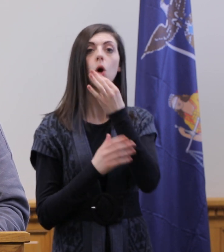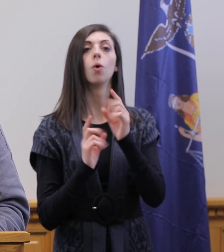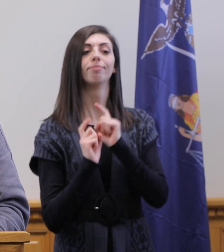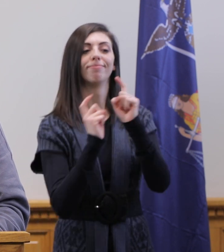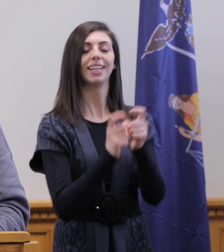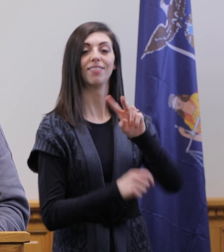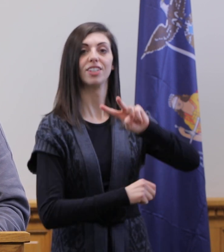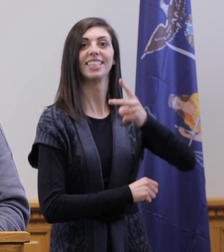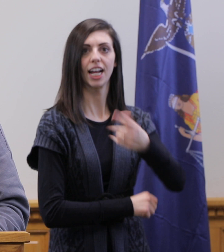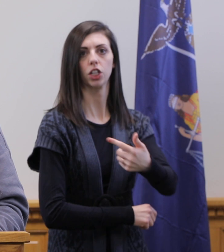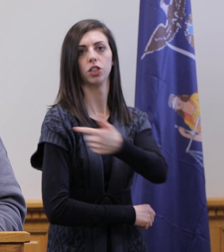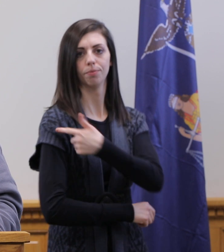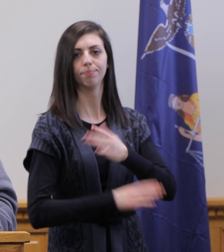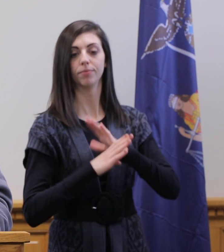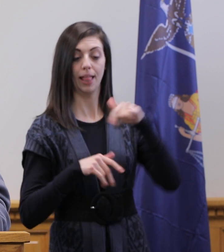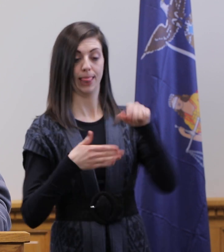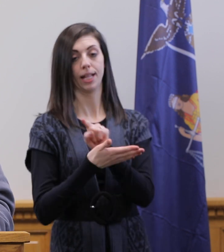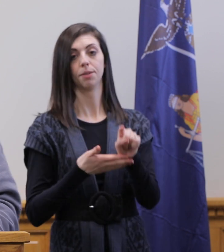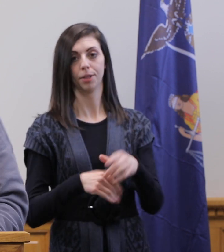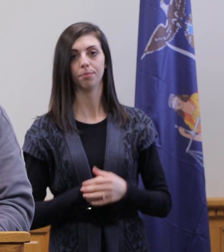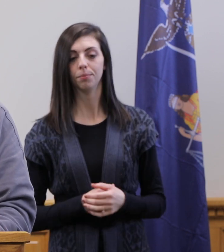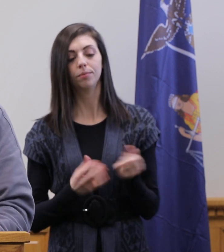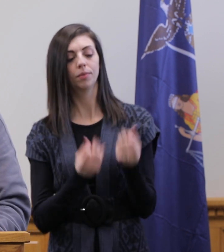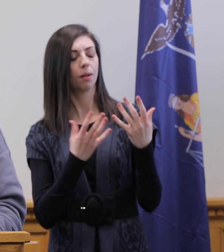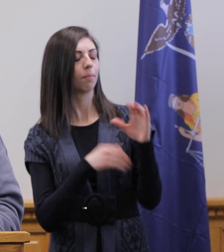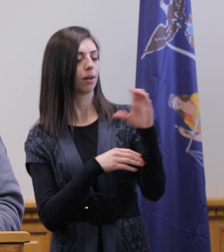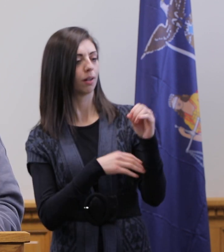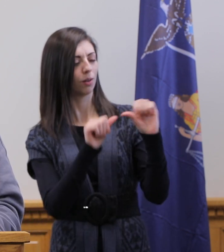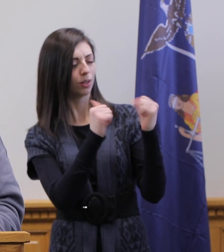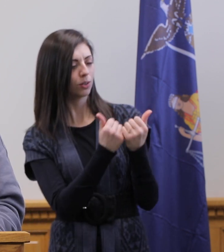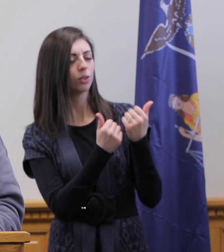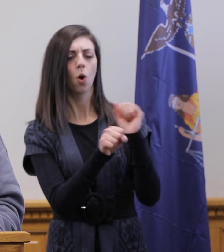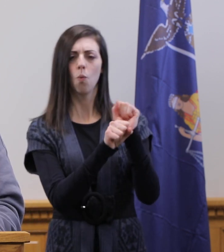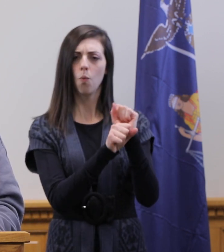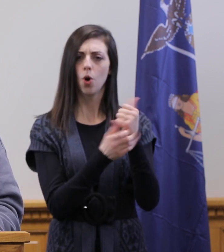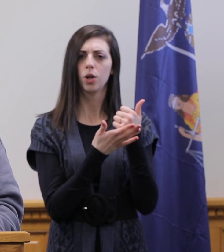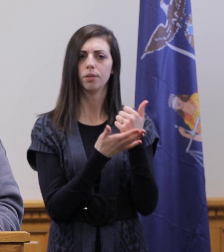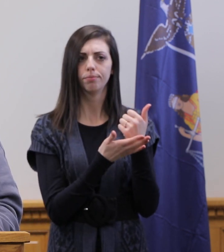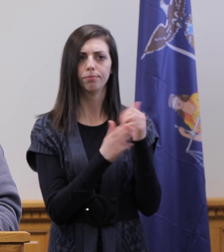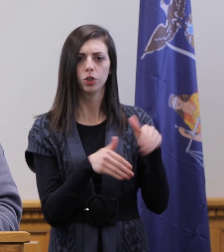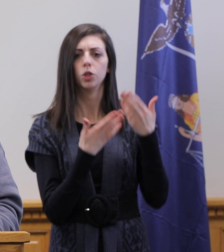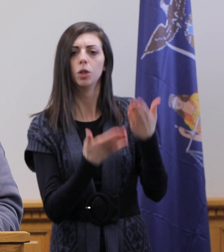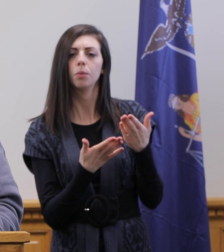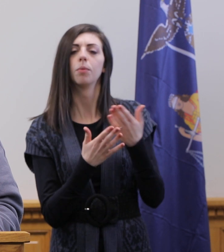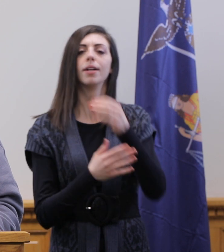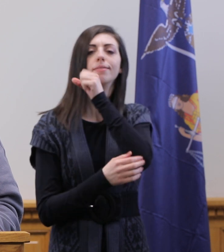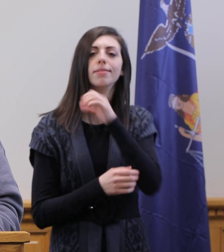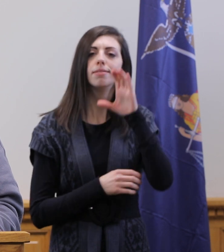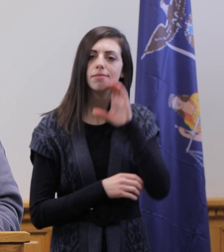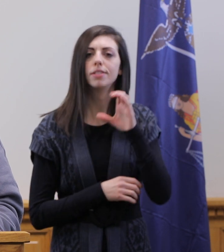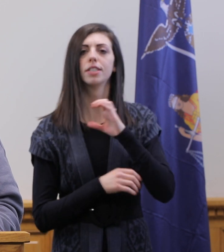week. Many county agencies are working together to get senior citizens, first responders, and frontline